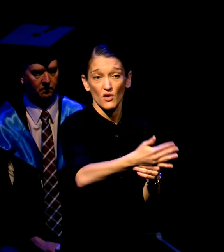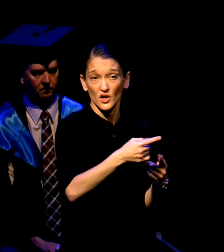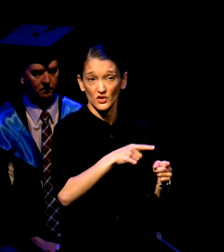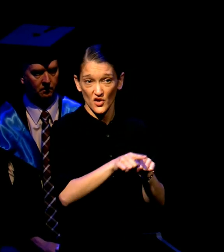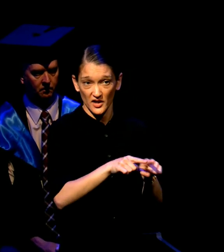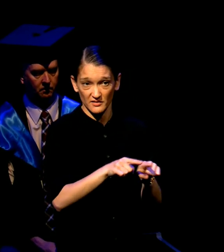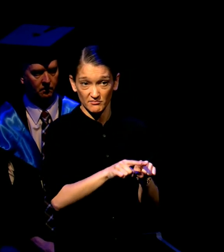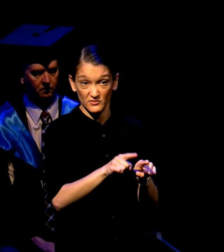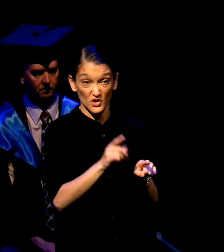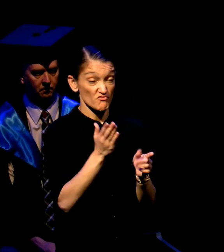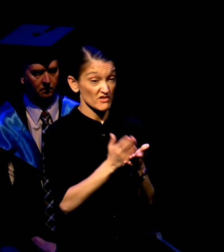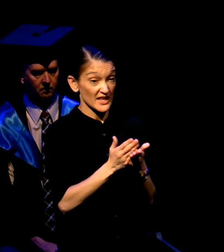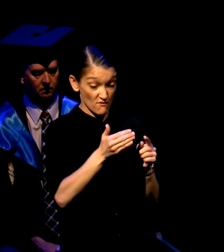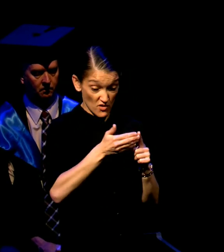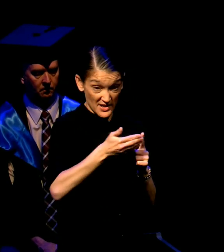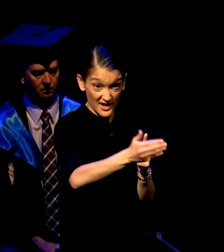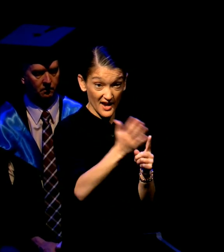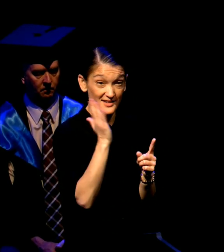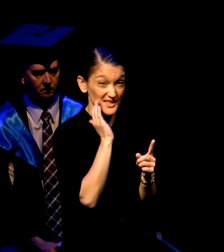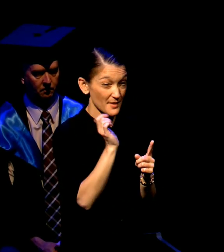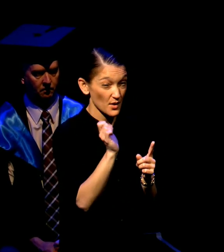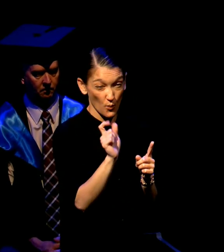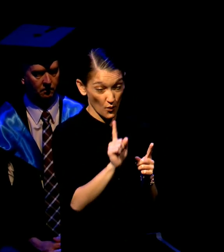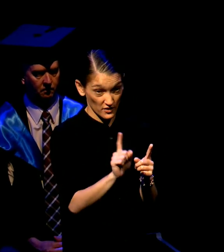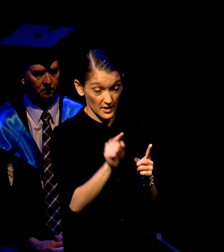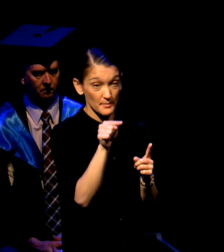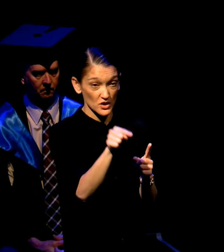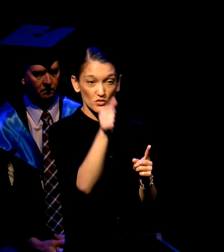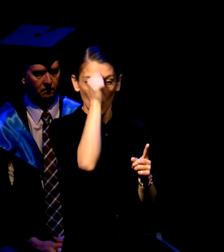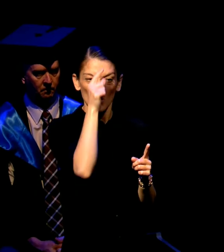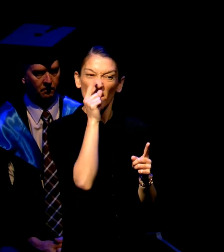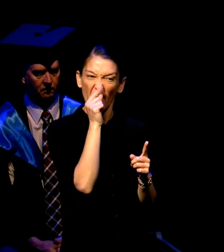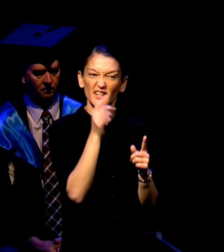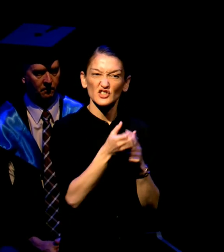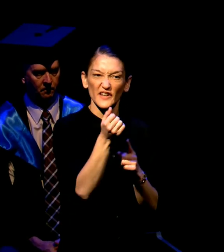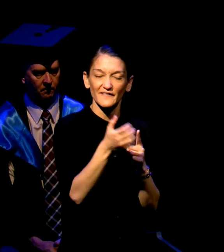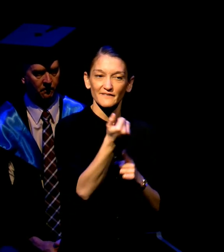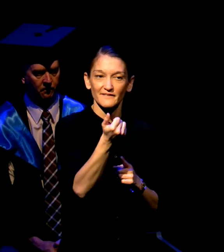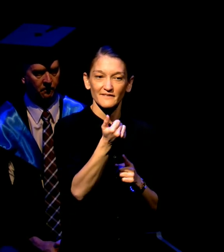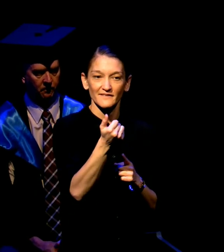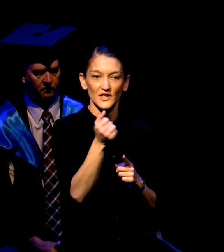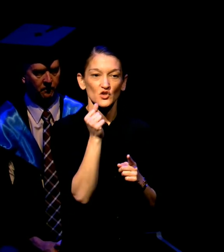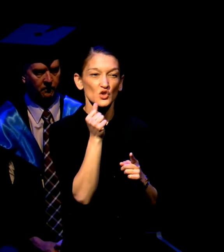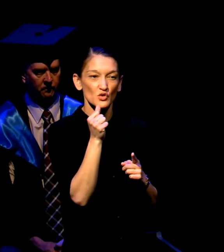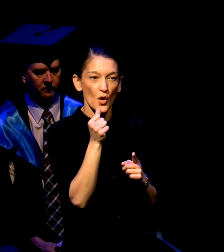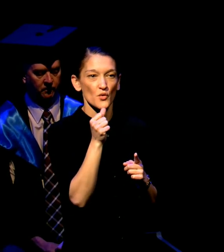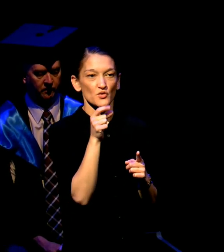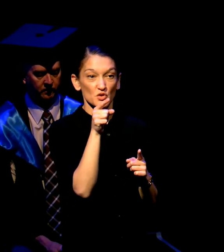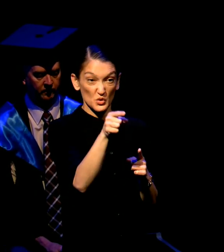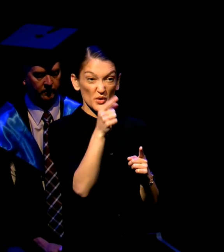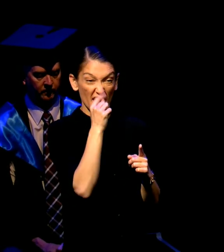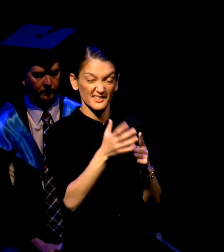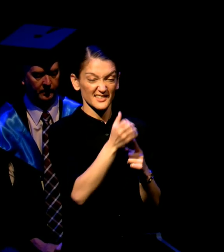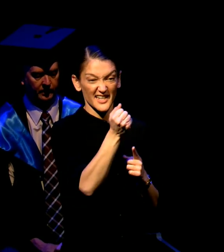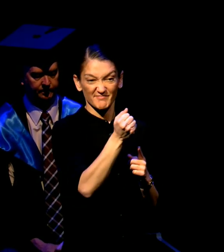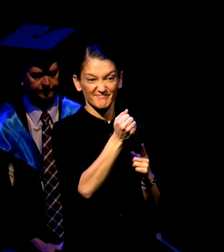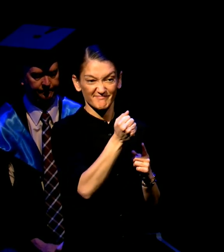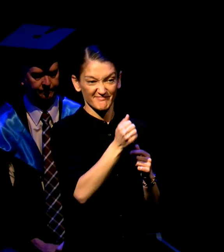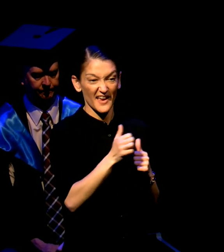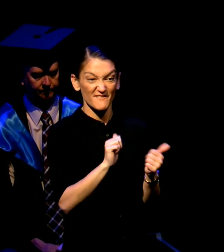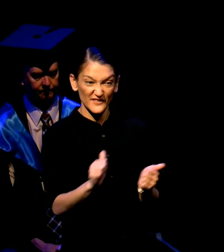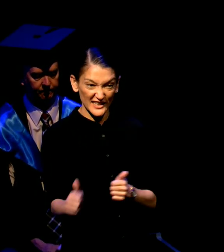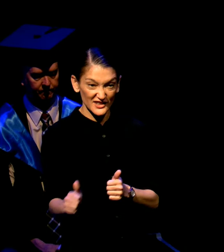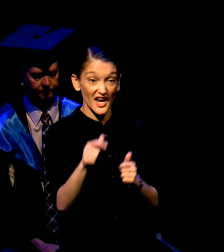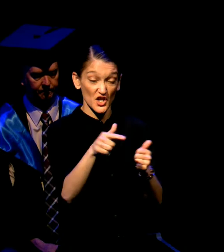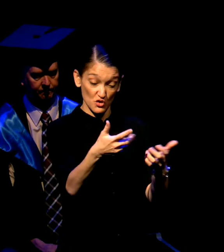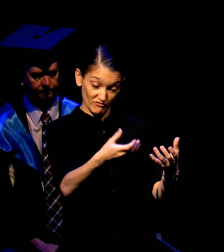here, remember, you have what it takes to learn. You have what it takes to succeed. And you have